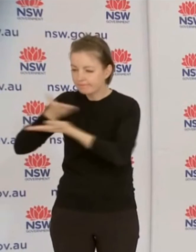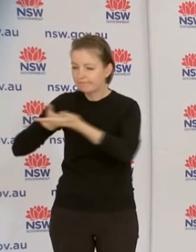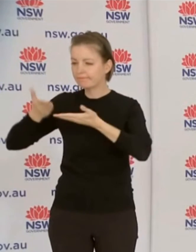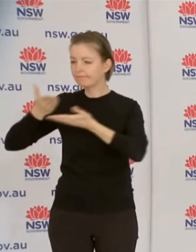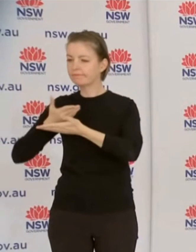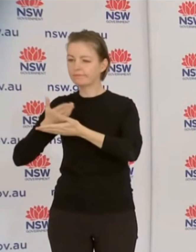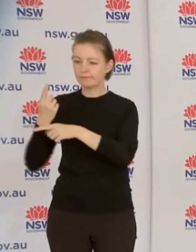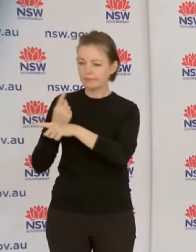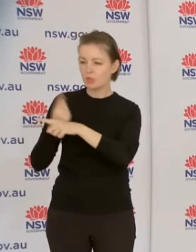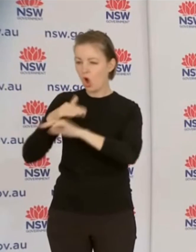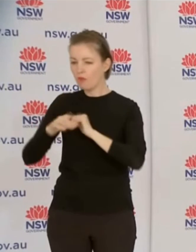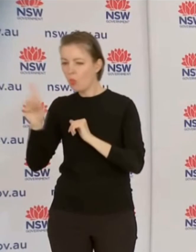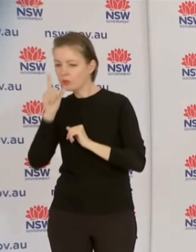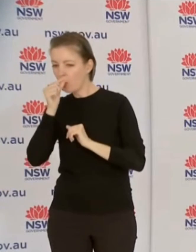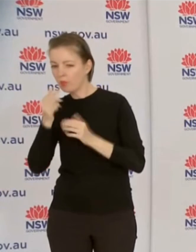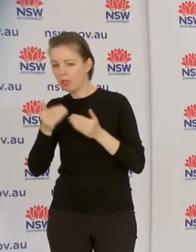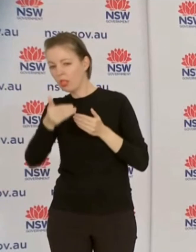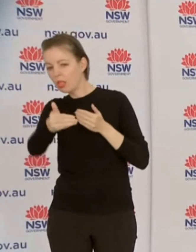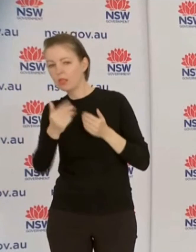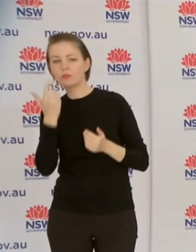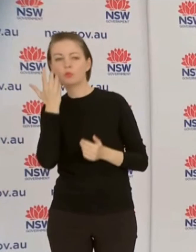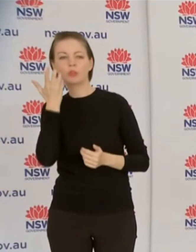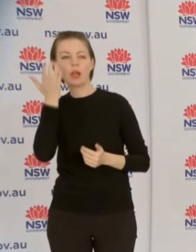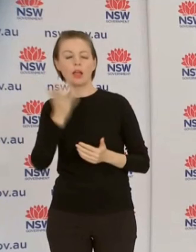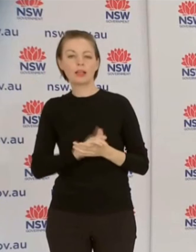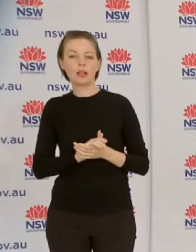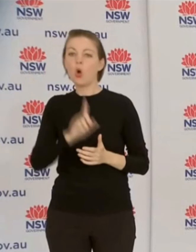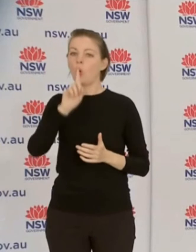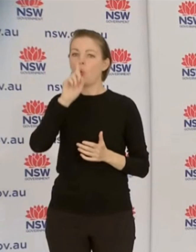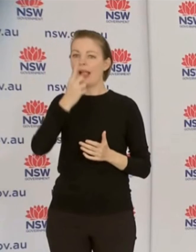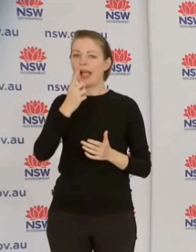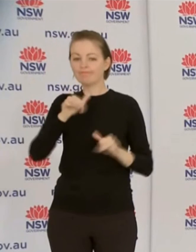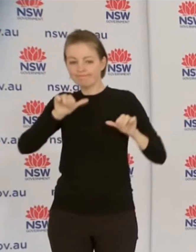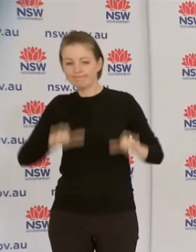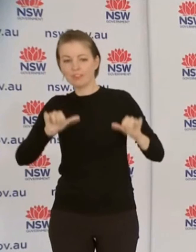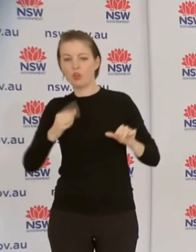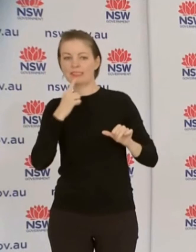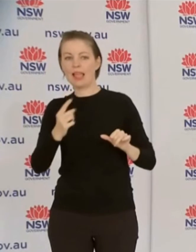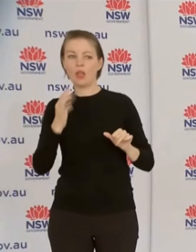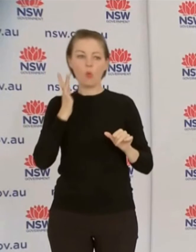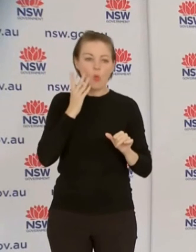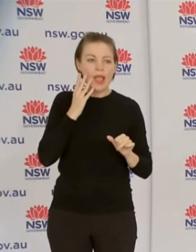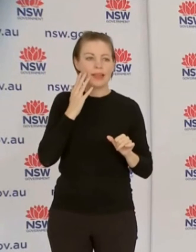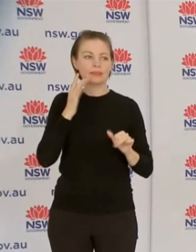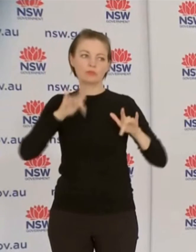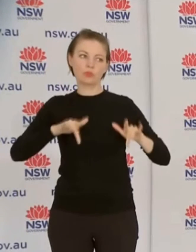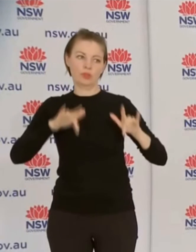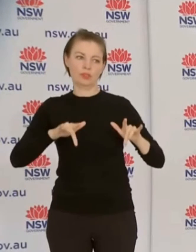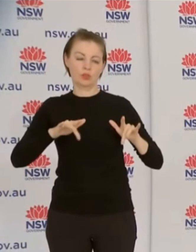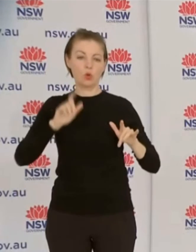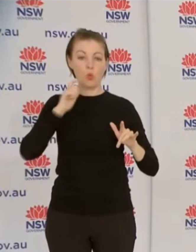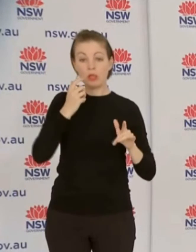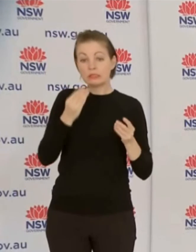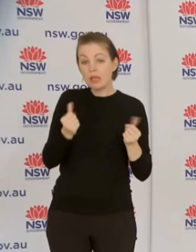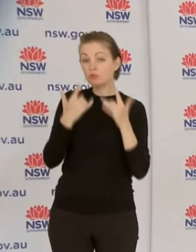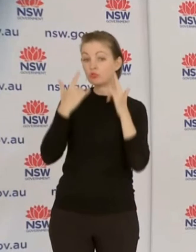industry, more engagement next week. We're not going to preempt when trials could possibly happen and what trials look like, more importantly, and we're not going to preempt